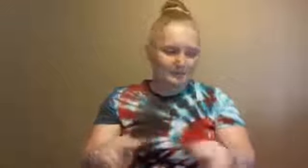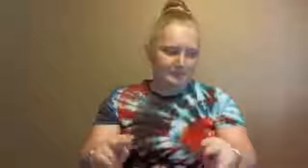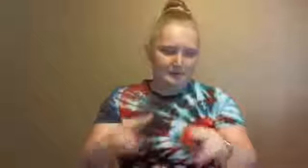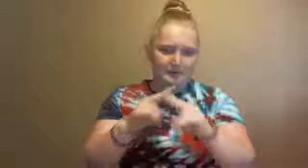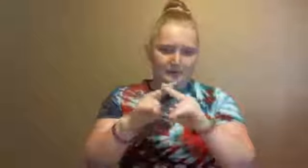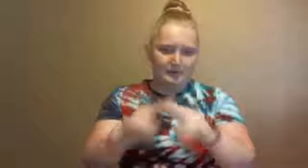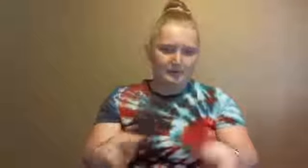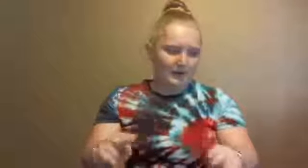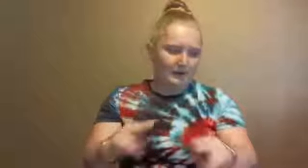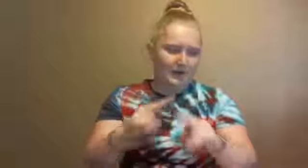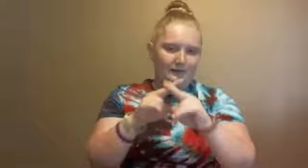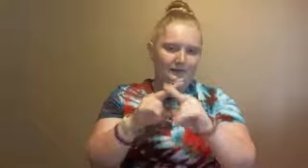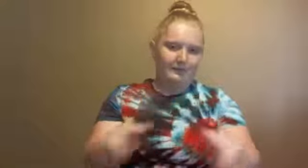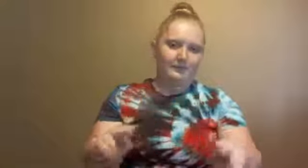Like that.